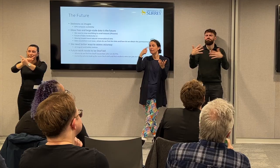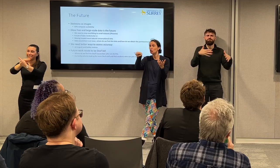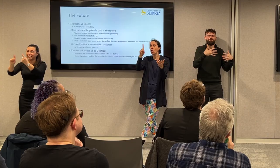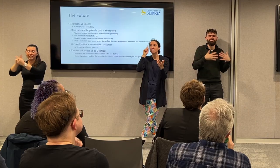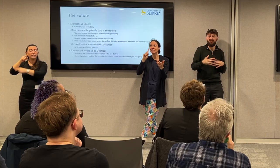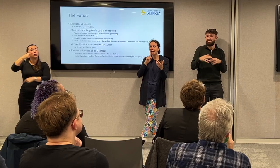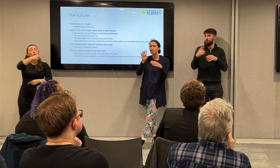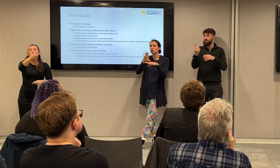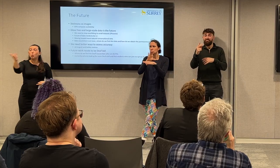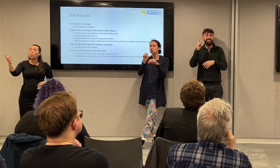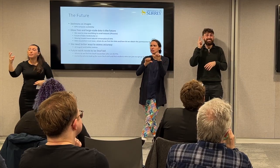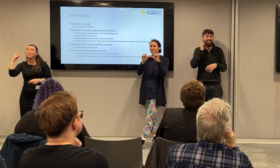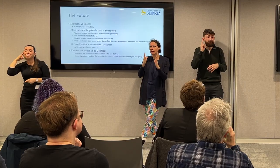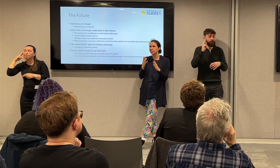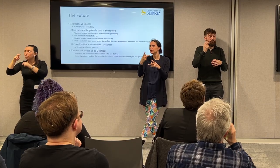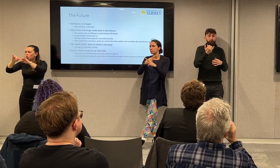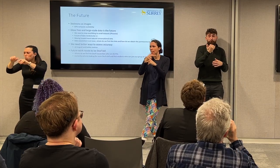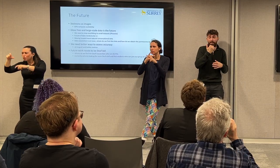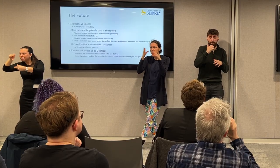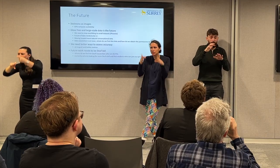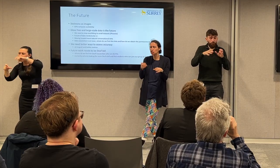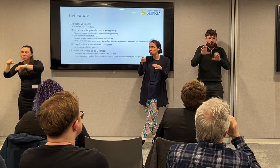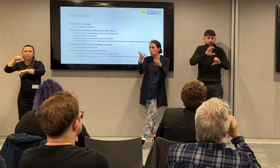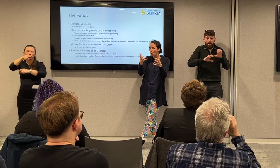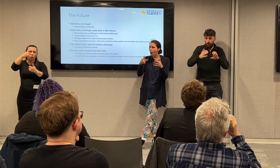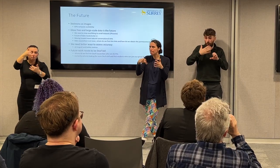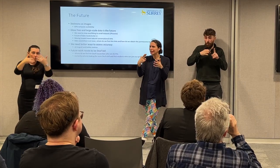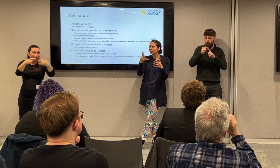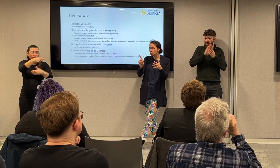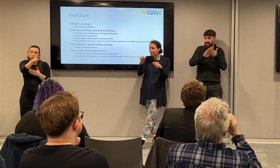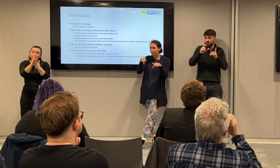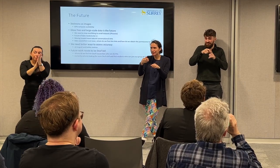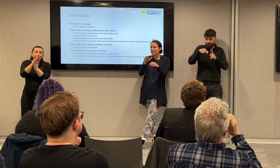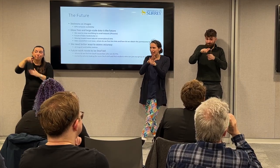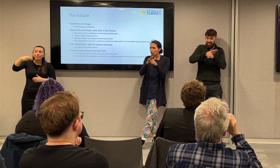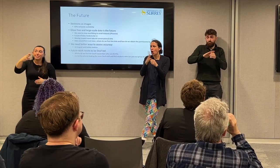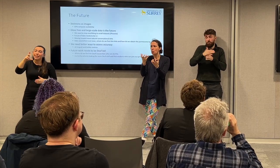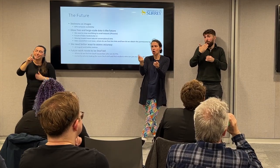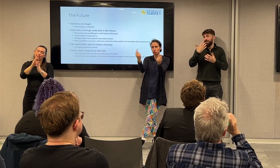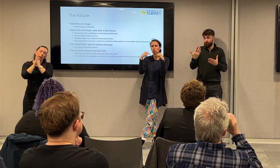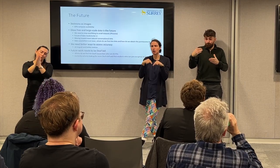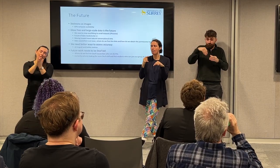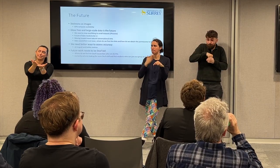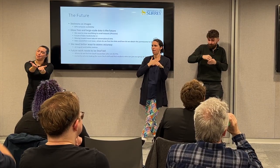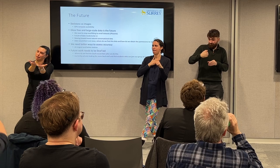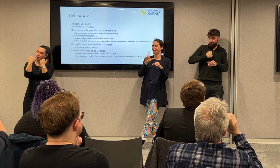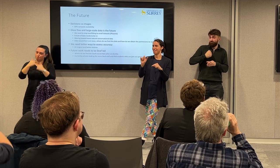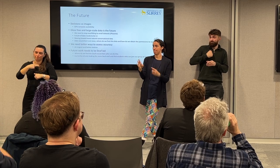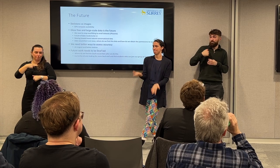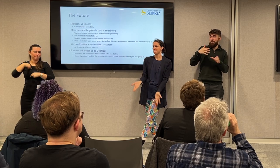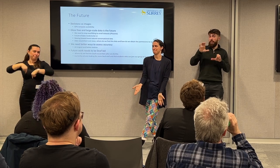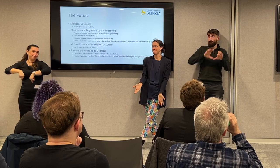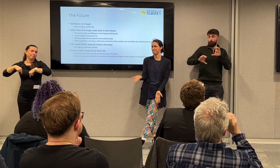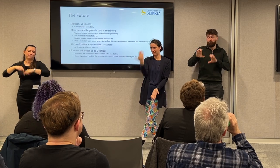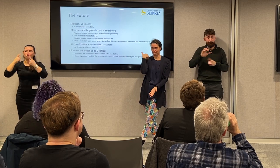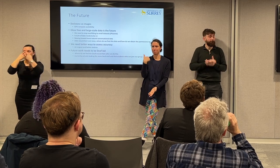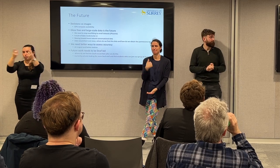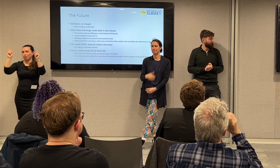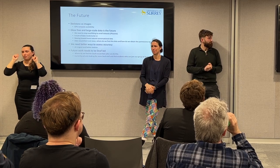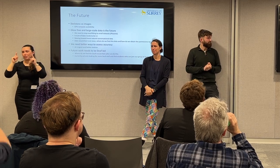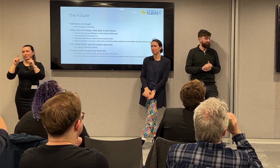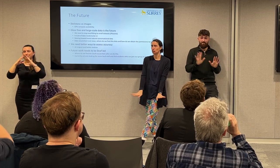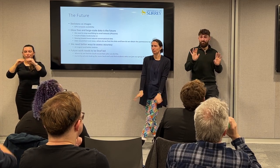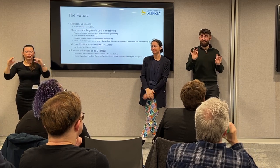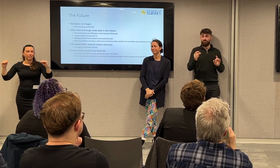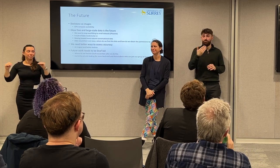computer scientist or mathematician and you want to do a PhD in this area, we want you to come and do it in our lab. So that's